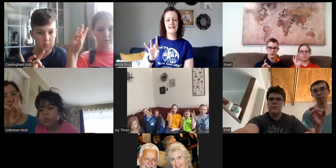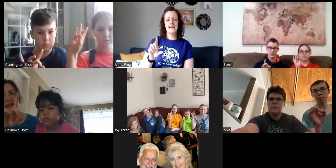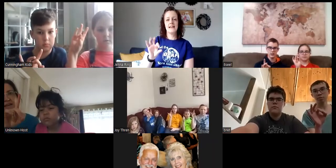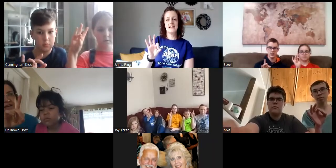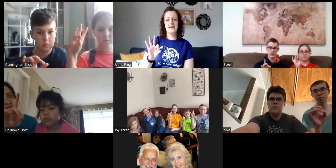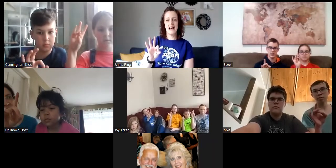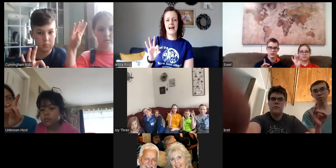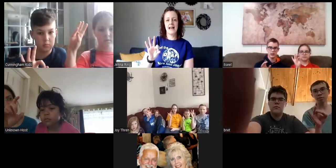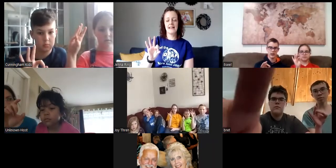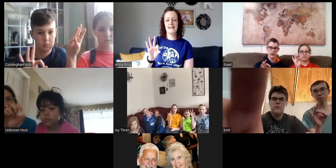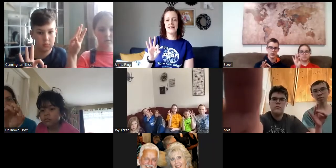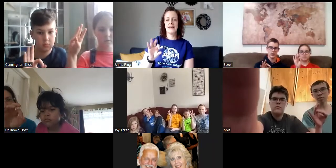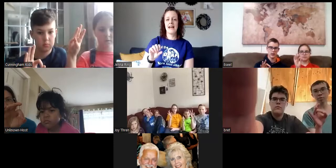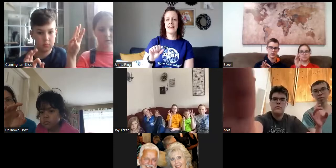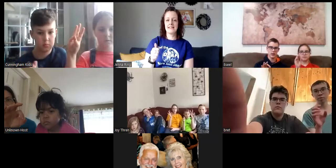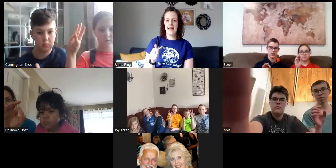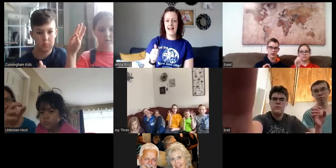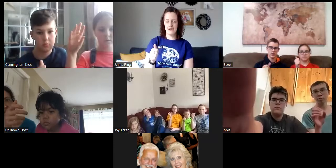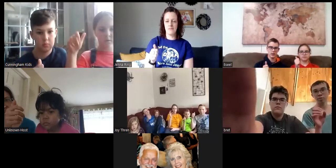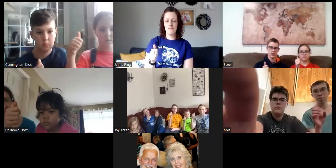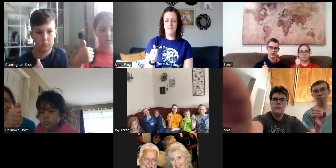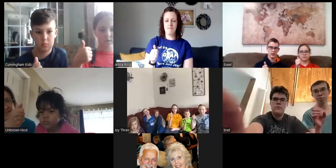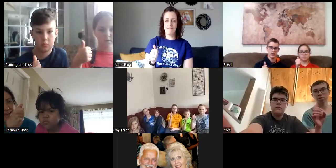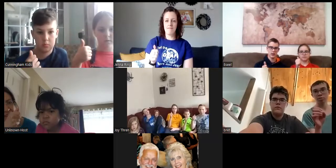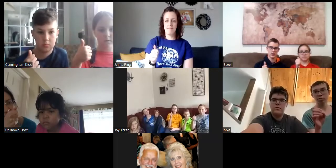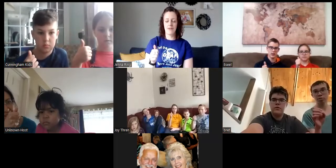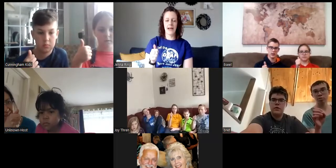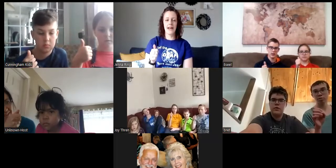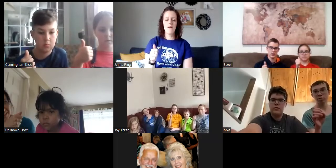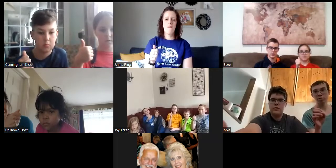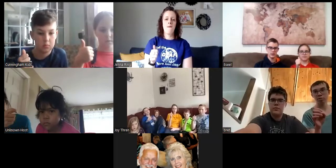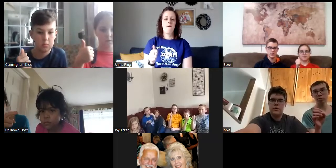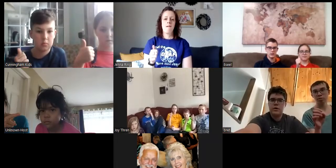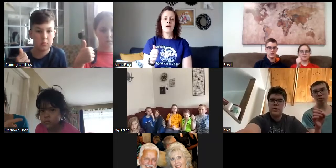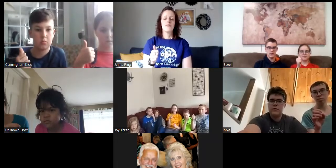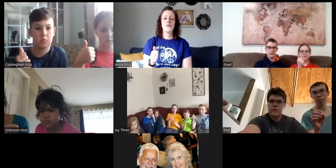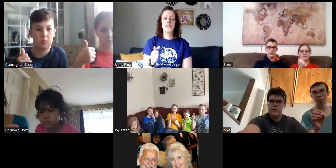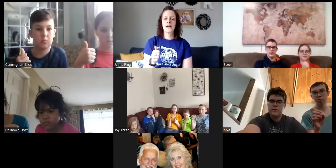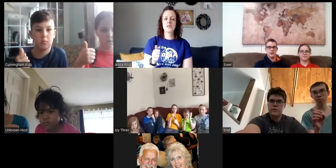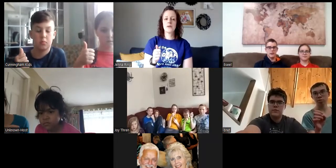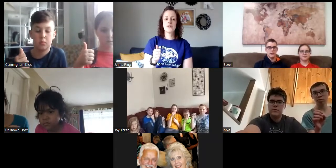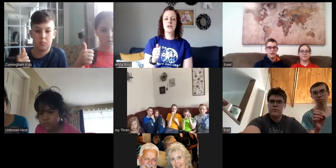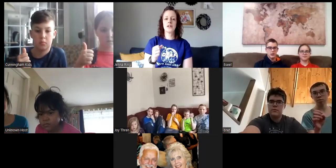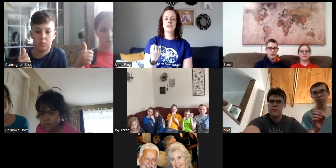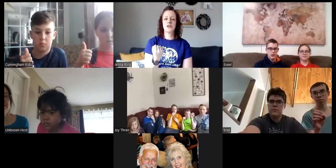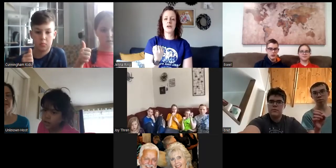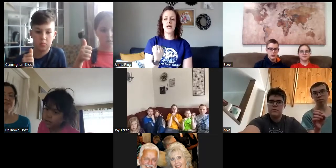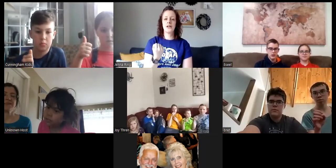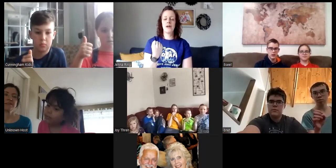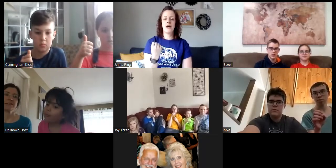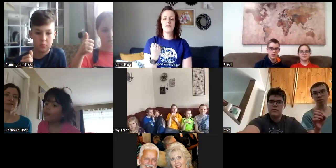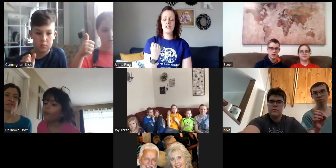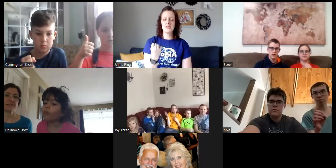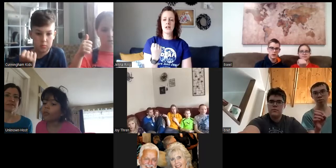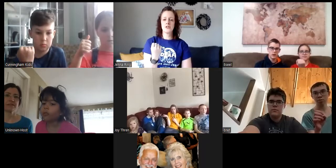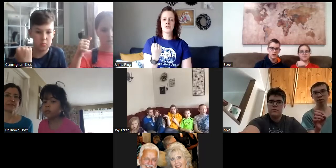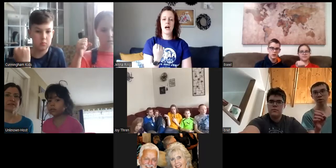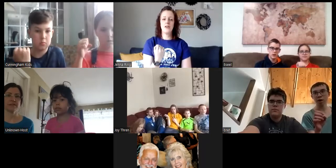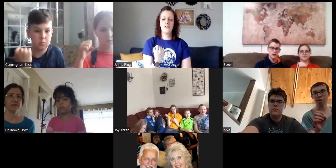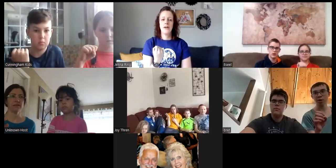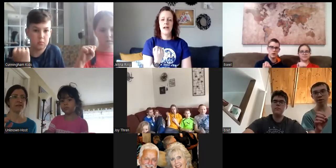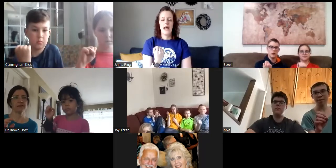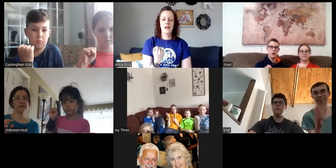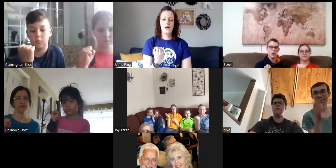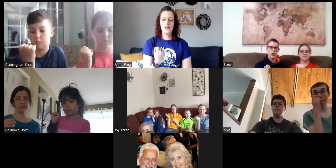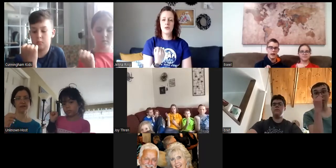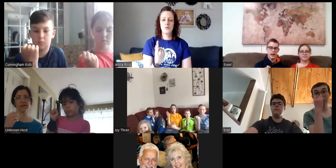8, 9, and 10. Okay? For the next ones, you're going to turn your hand around facing